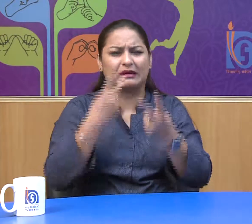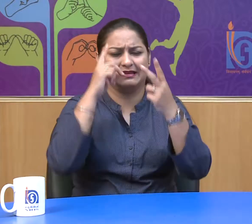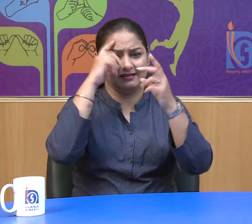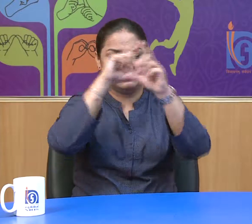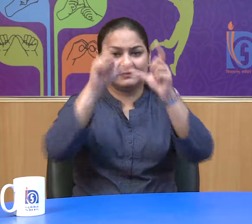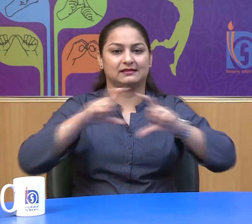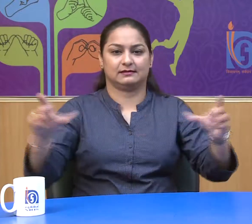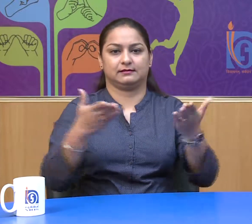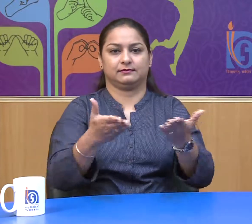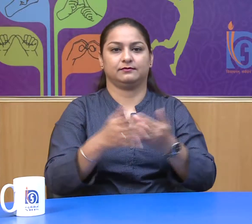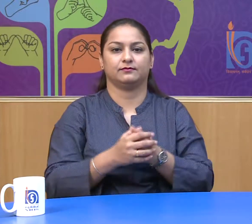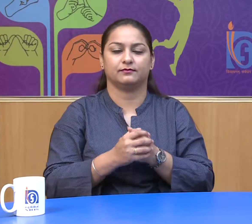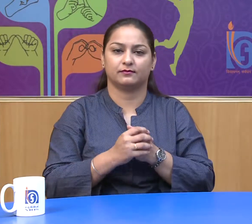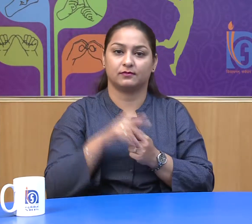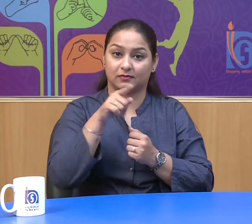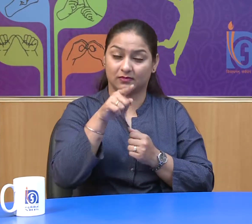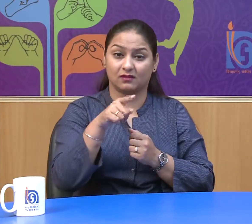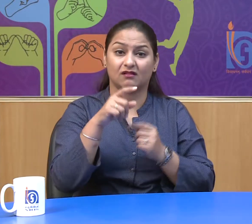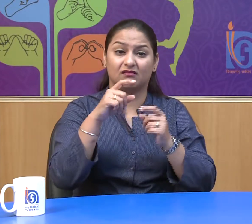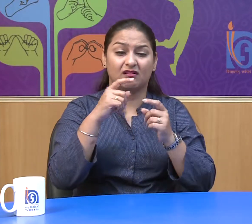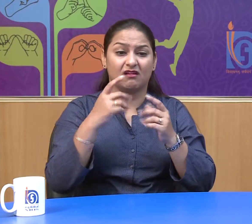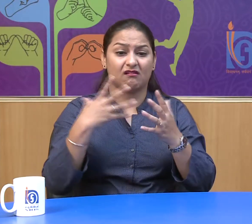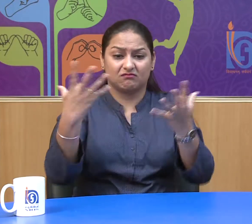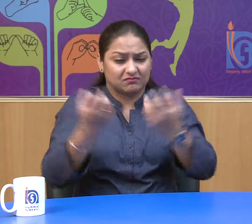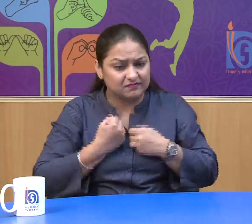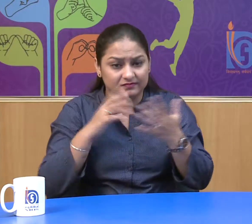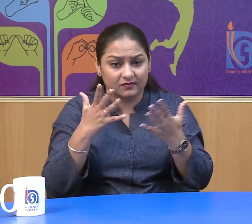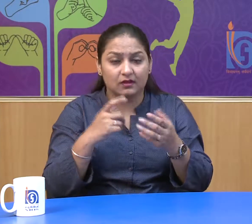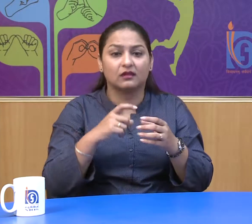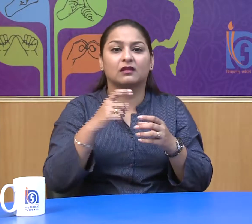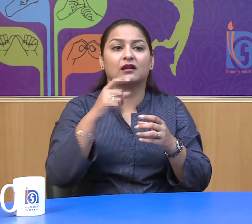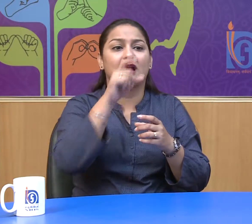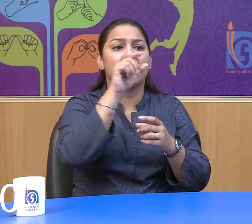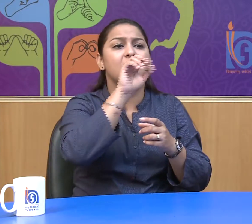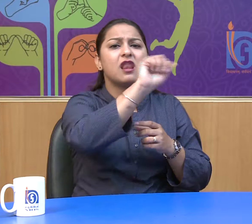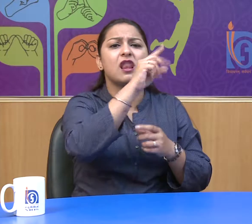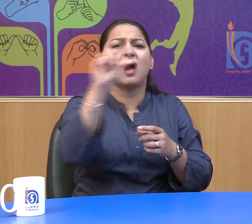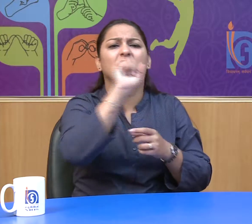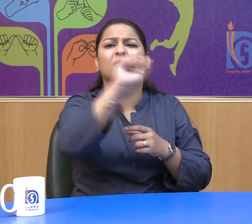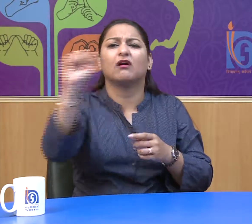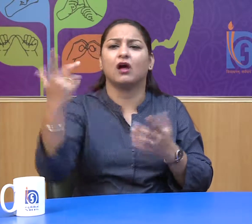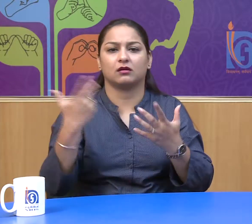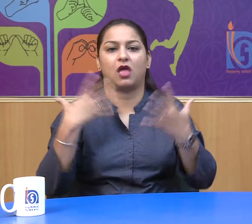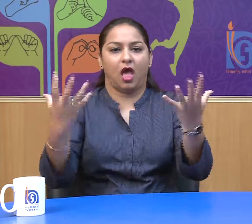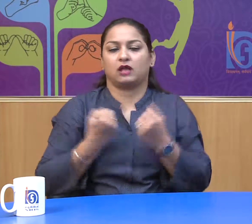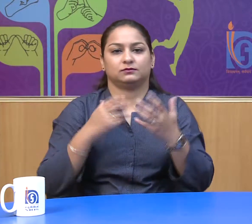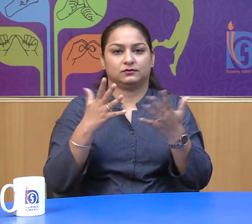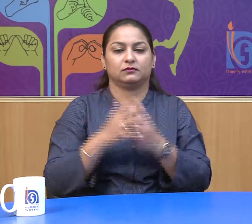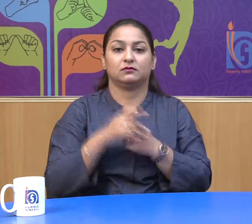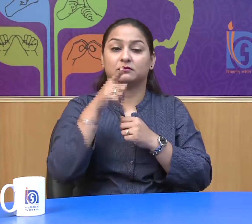worship. They disregarded caste and encouraged women to join in their